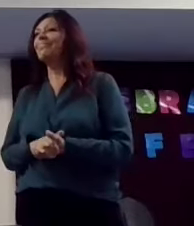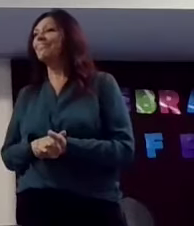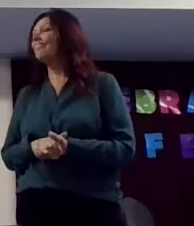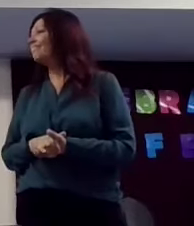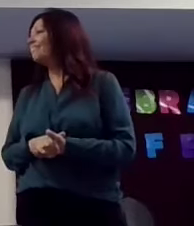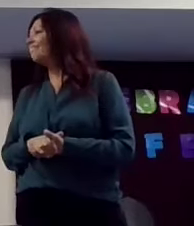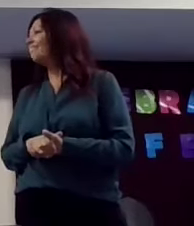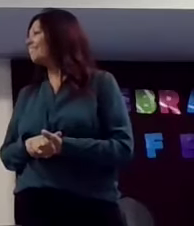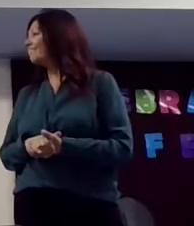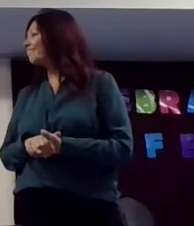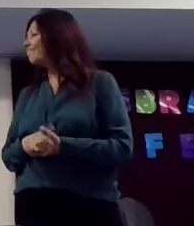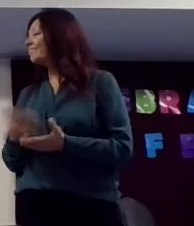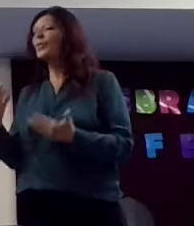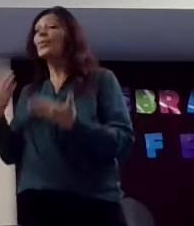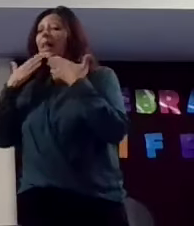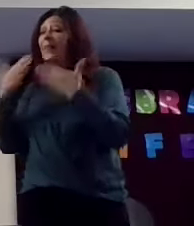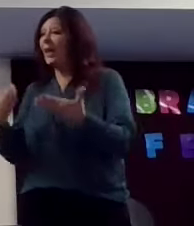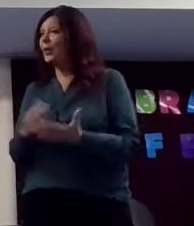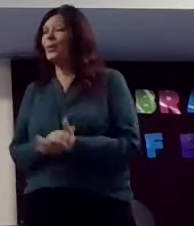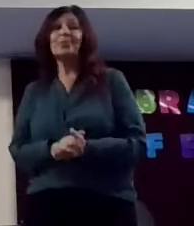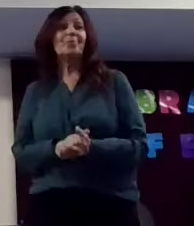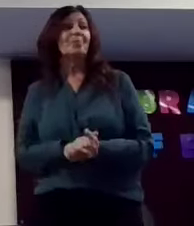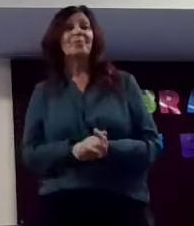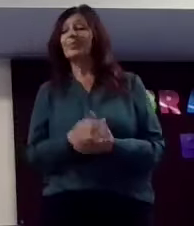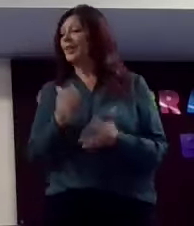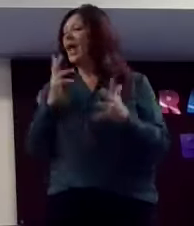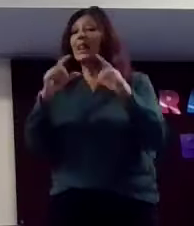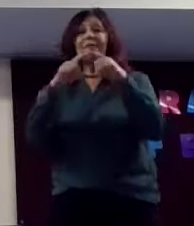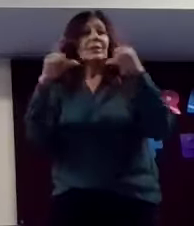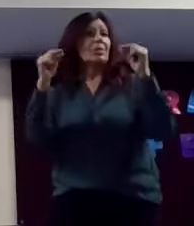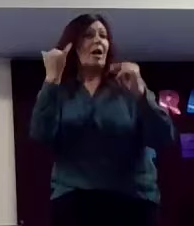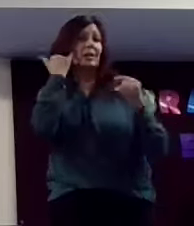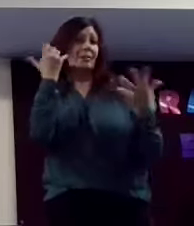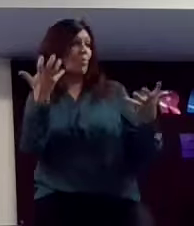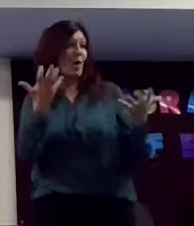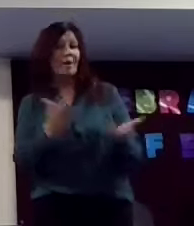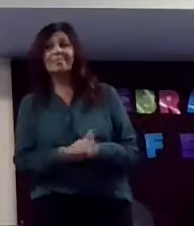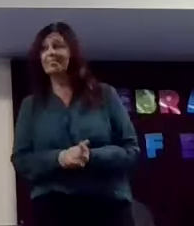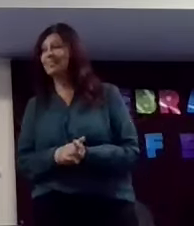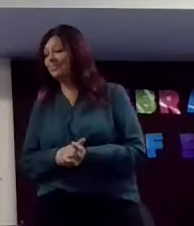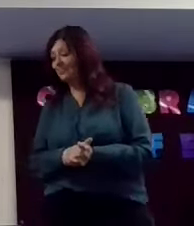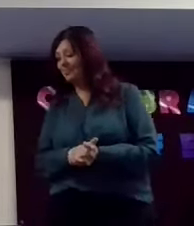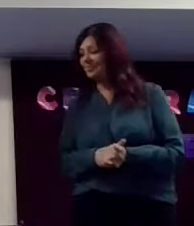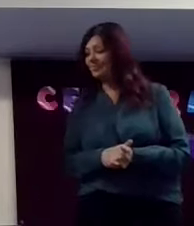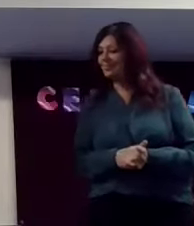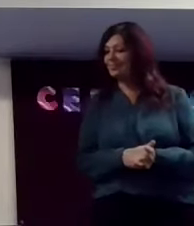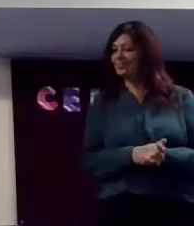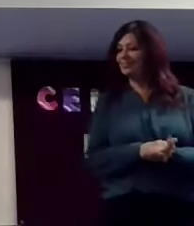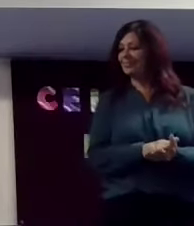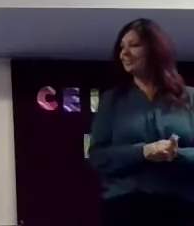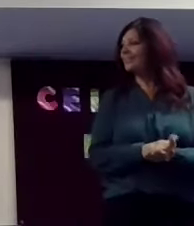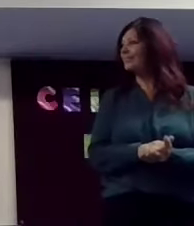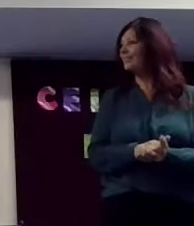yeah, so. Thank you very much. I'll leave a few cards if anybody wants any.